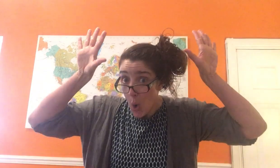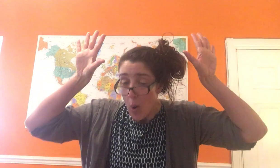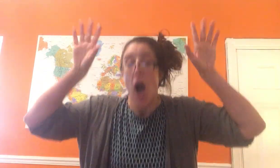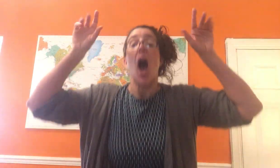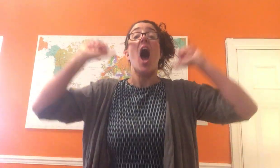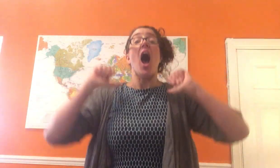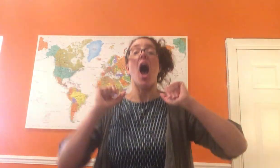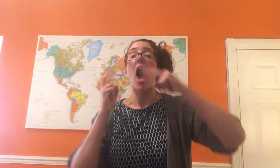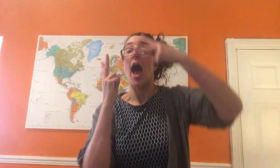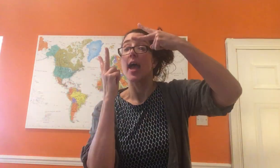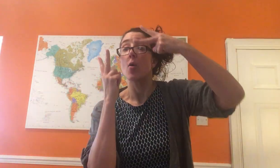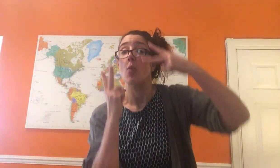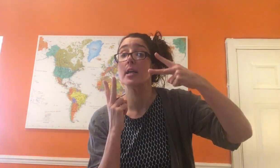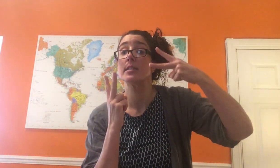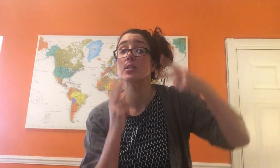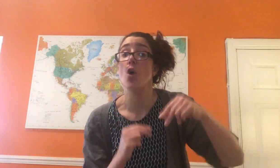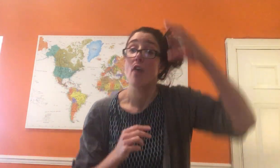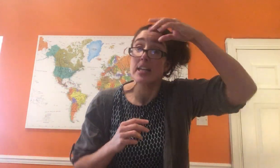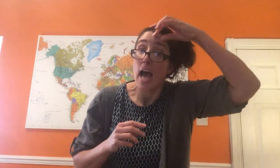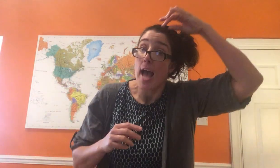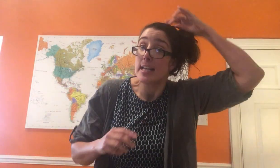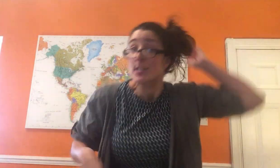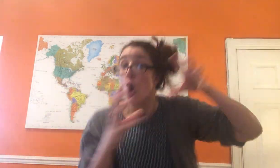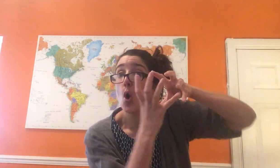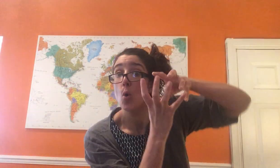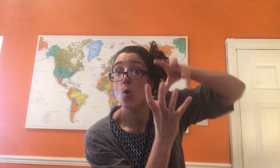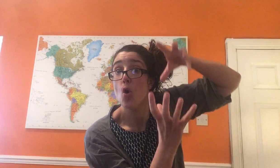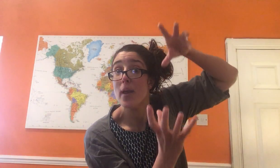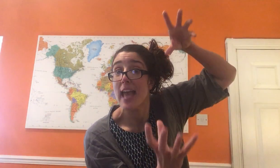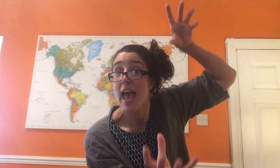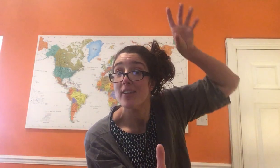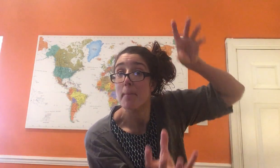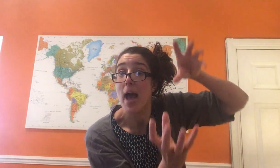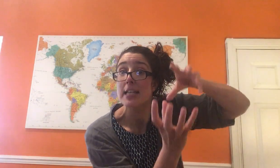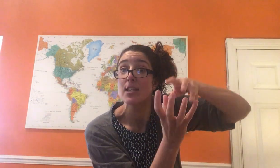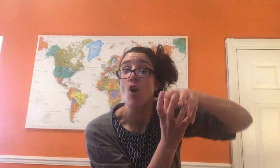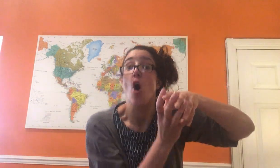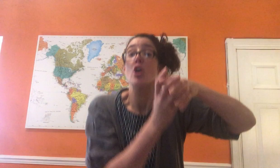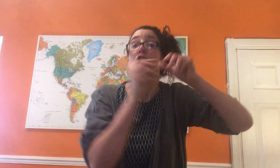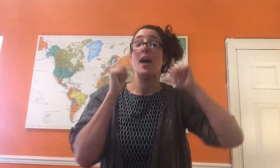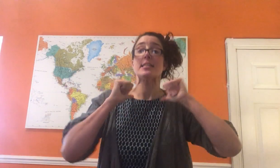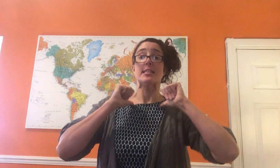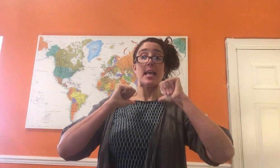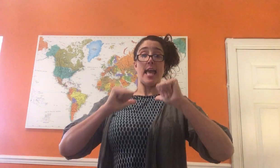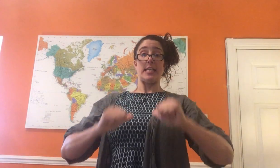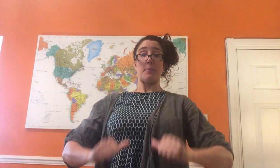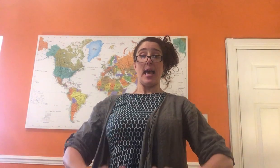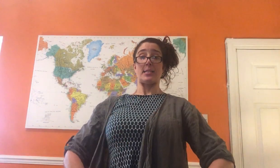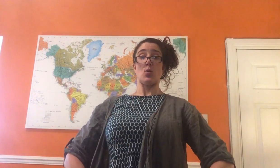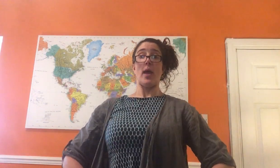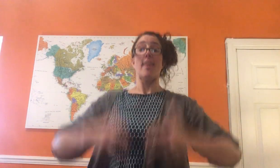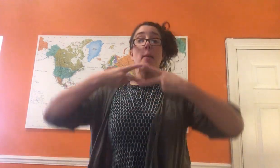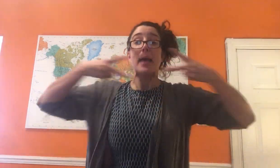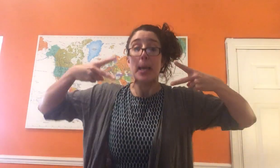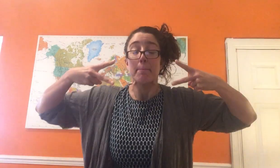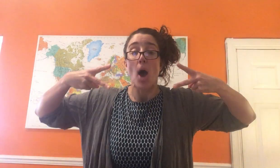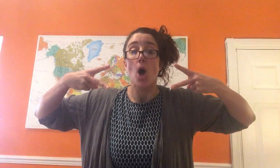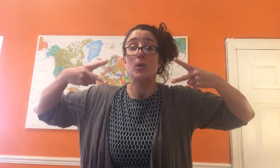I once saw a dinosaur, who he had a mighty roar. Dressed in his best and with a big bow